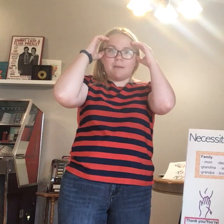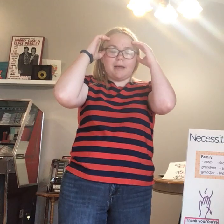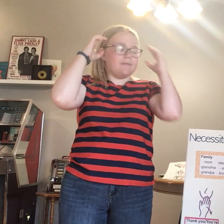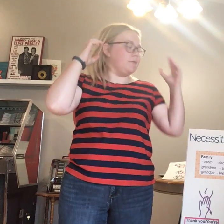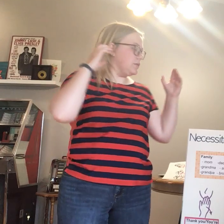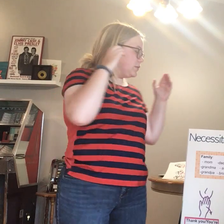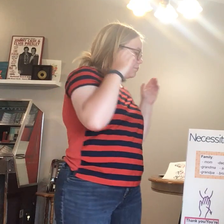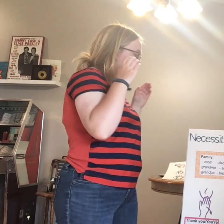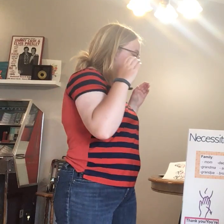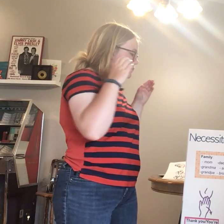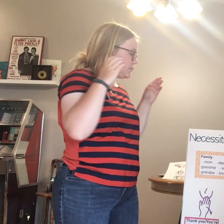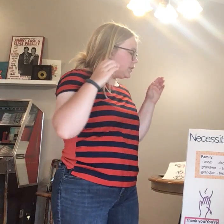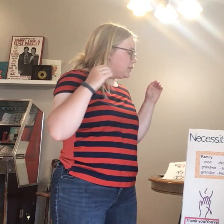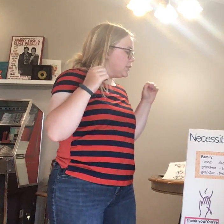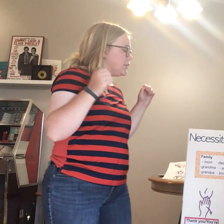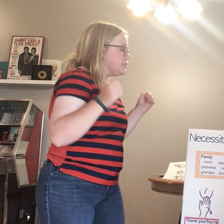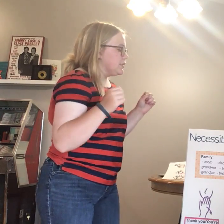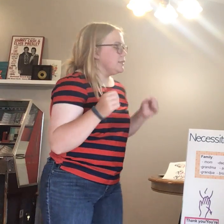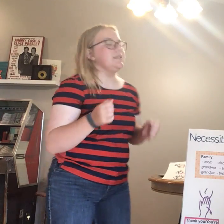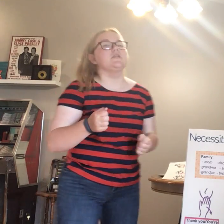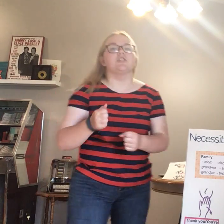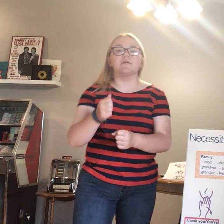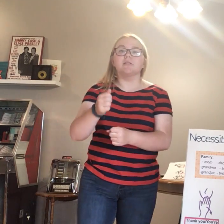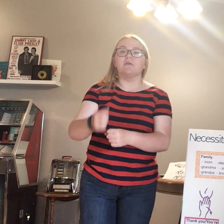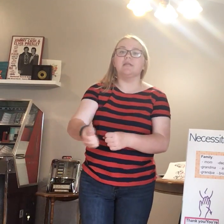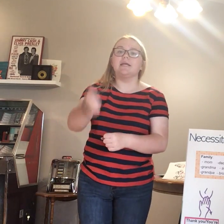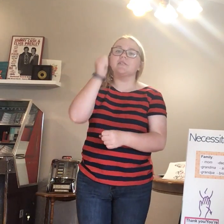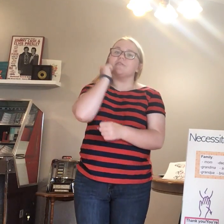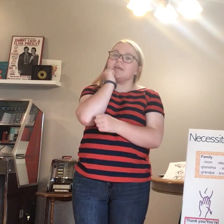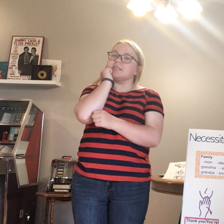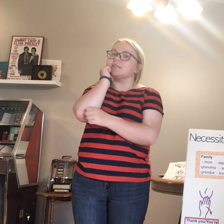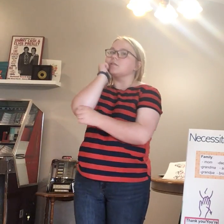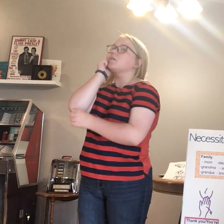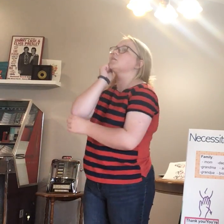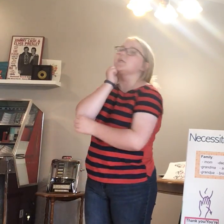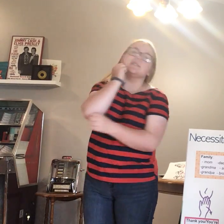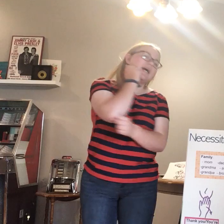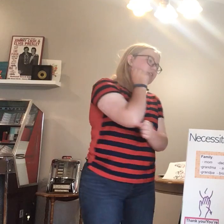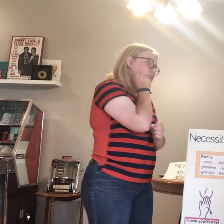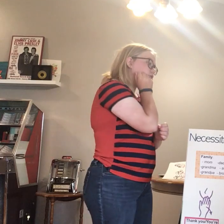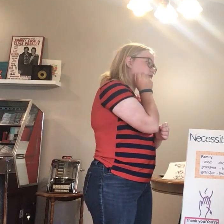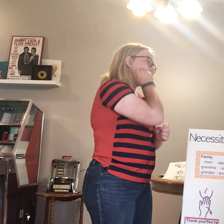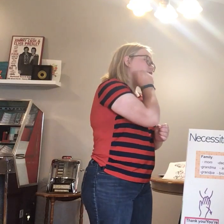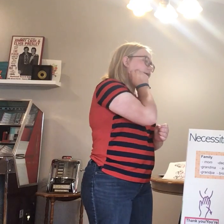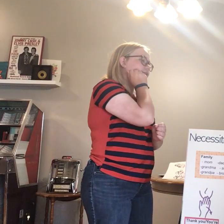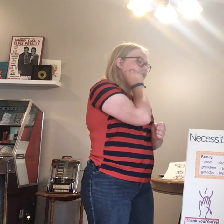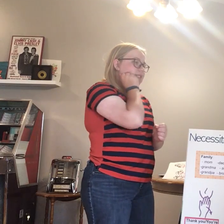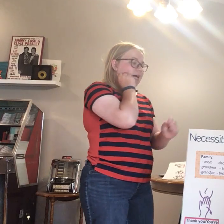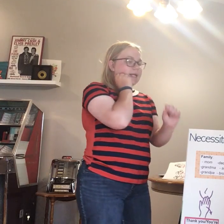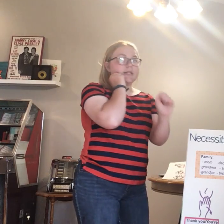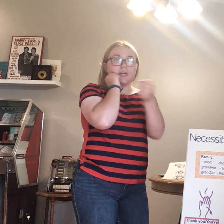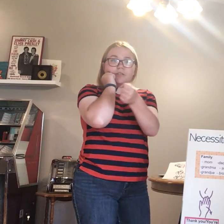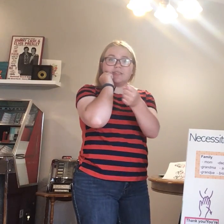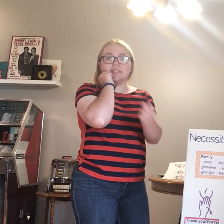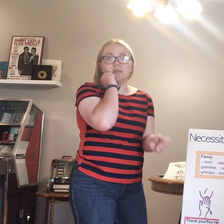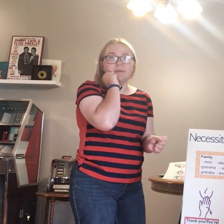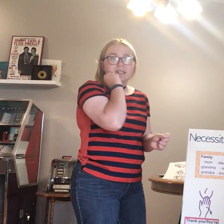half boy. Sister. So take your fist, it's going to touch right here on the side, and your other fist is going to be at the